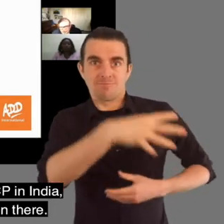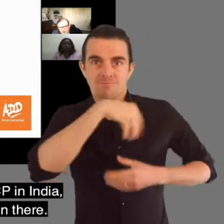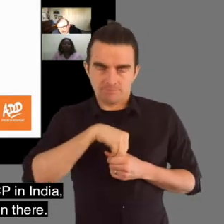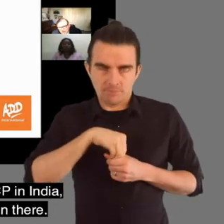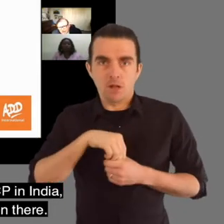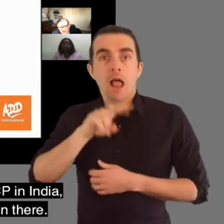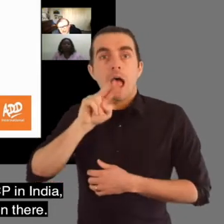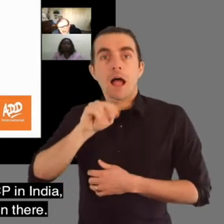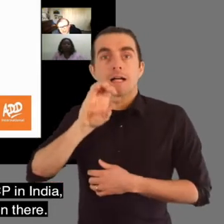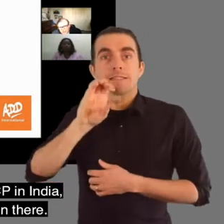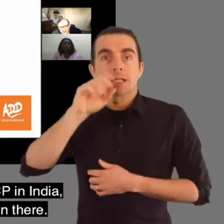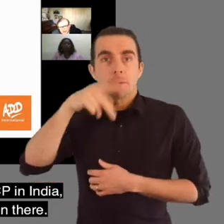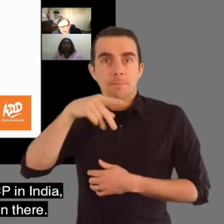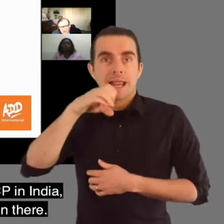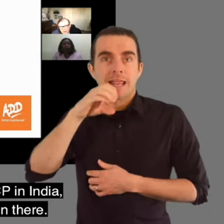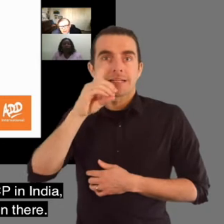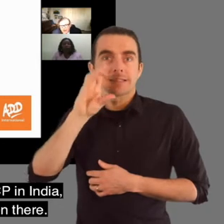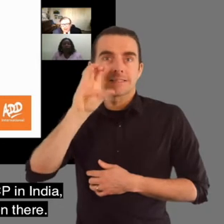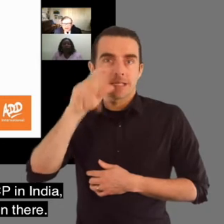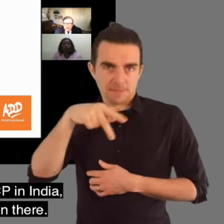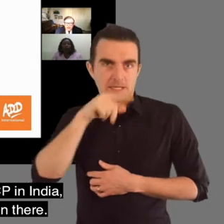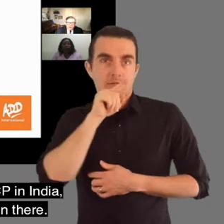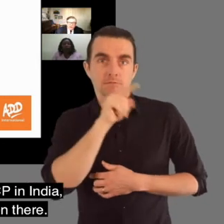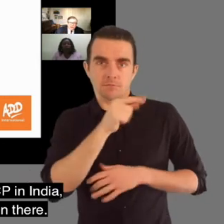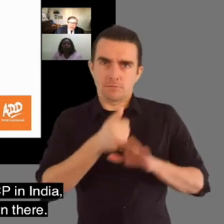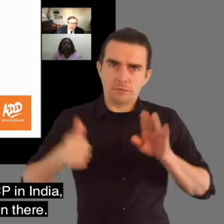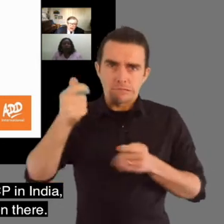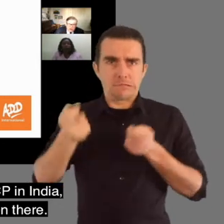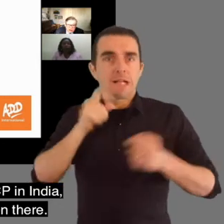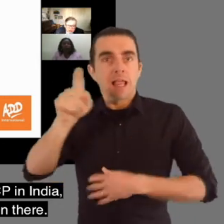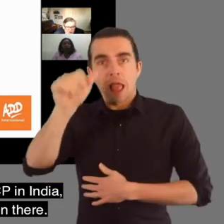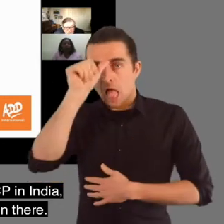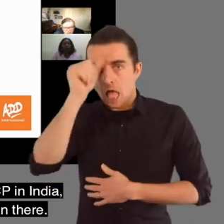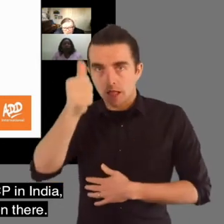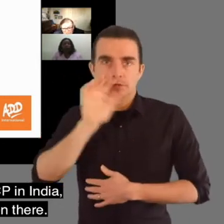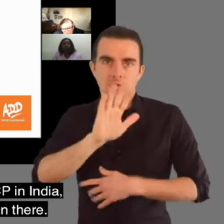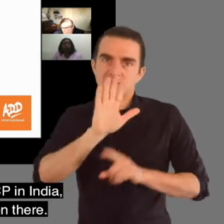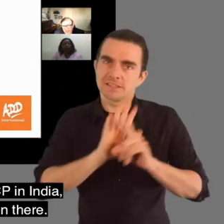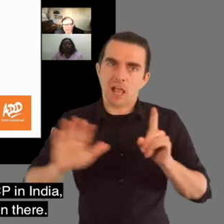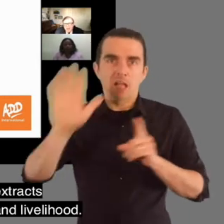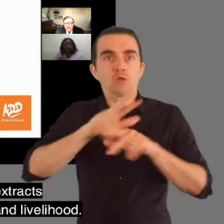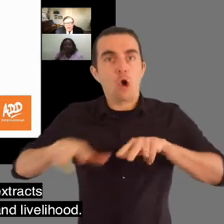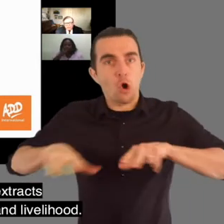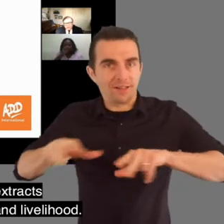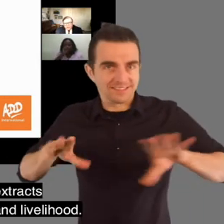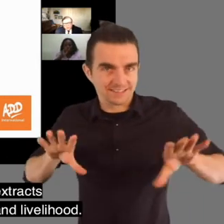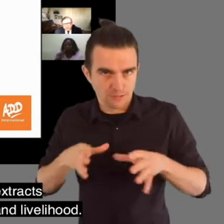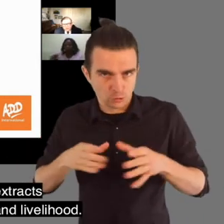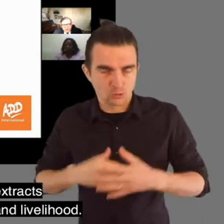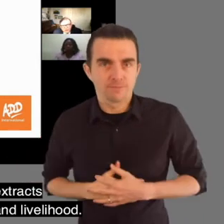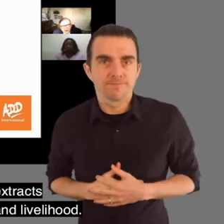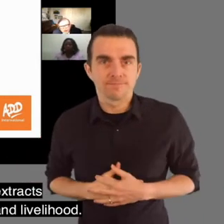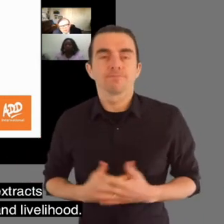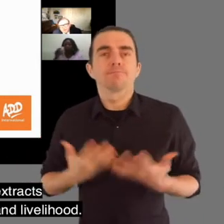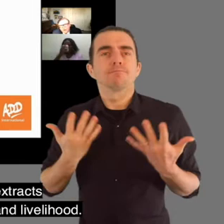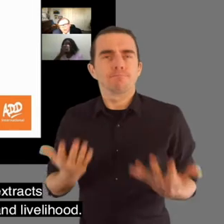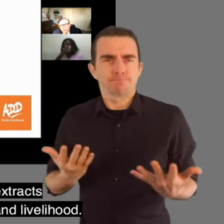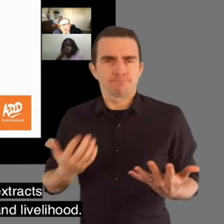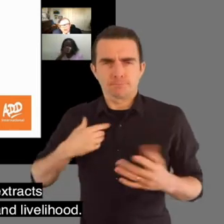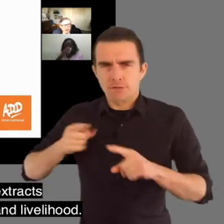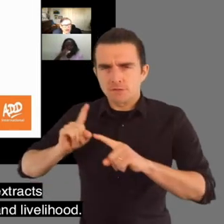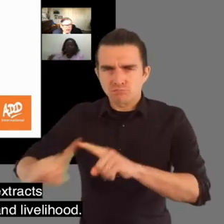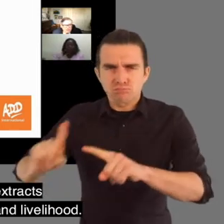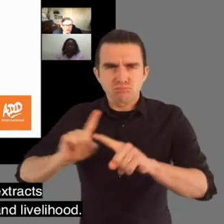Executive Director of the NCP-EDP in India, which is our national organisation there. And we'll also be looking at